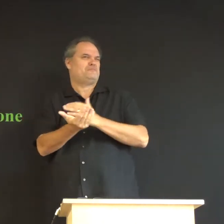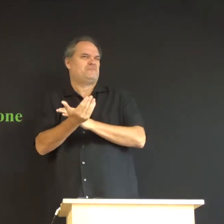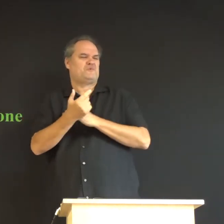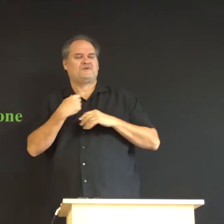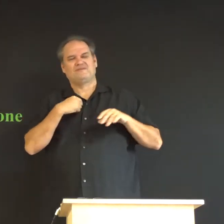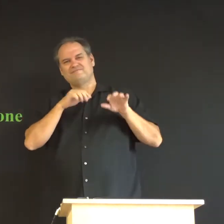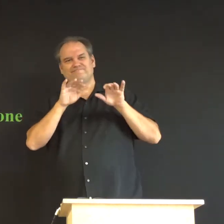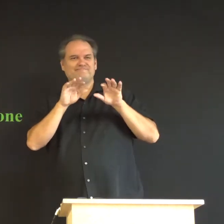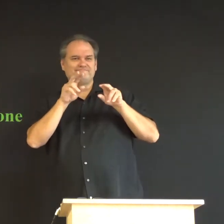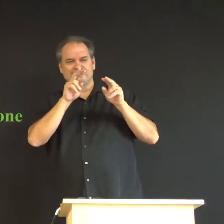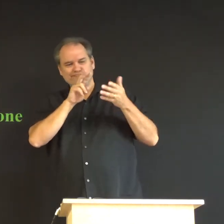evil one.